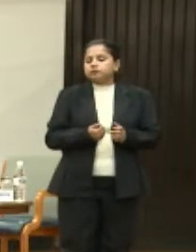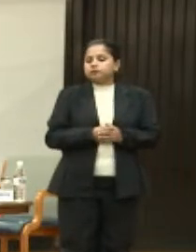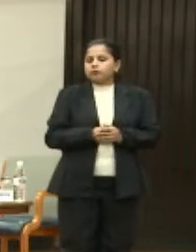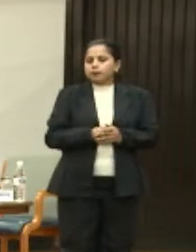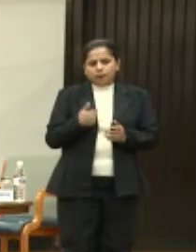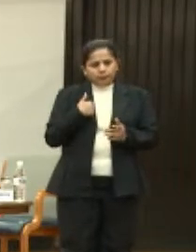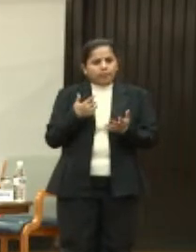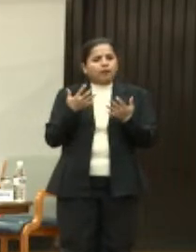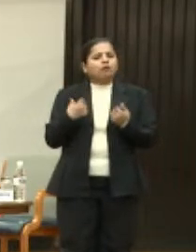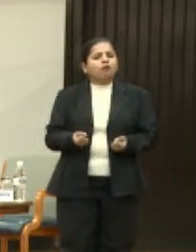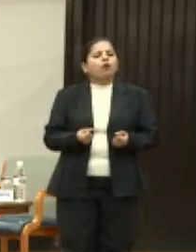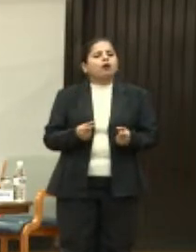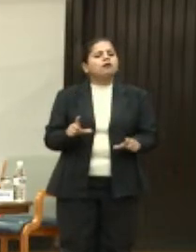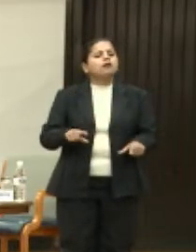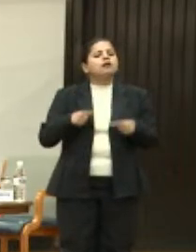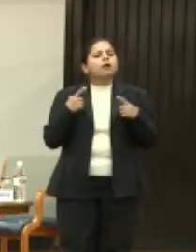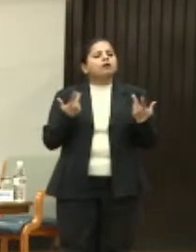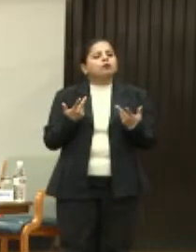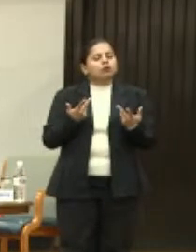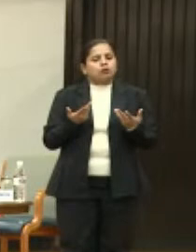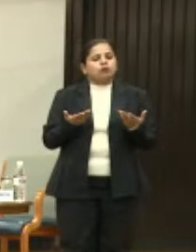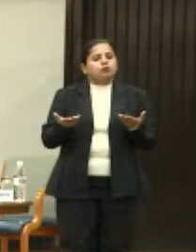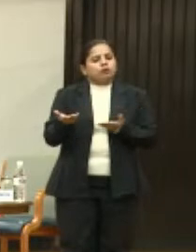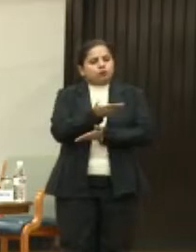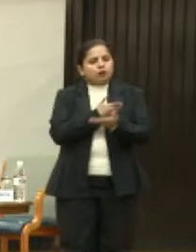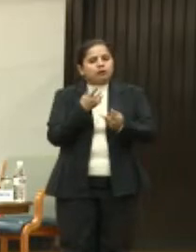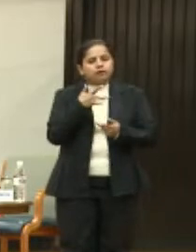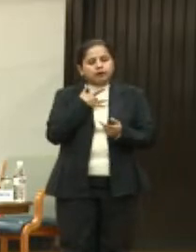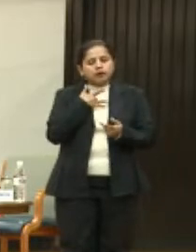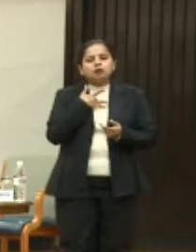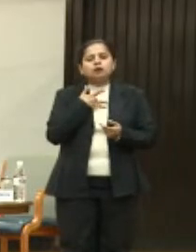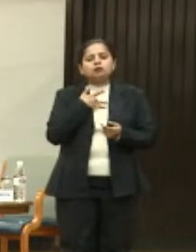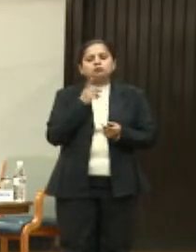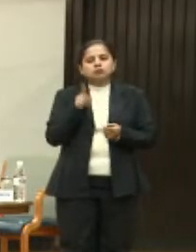We want the likes of Lord Denning.